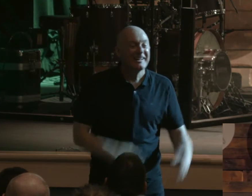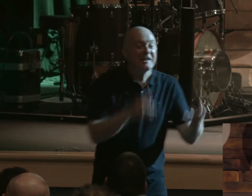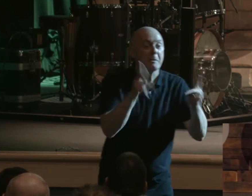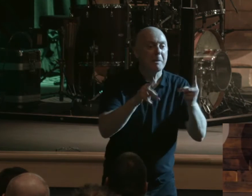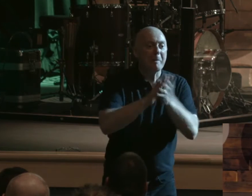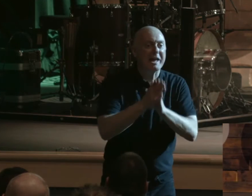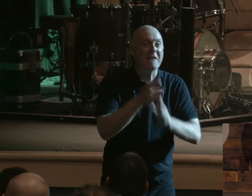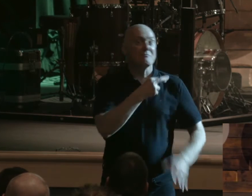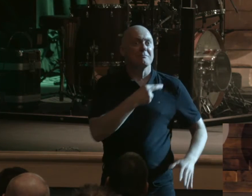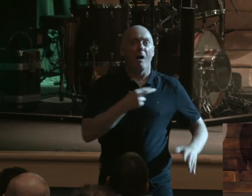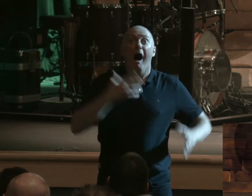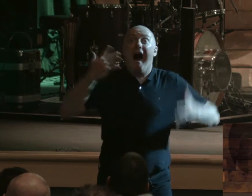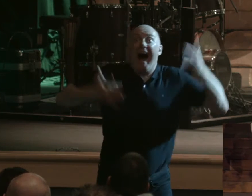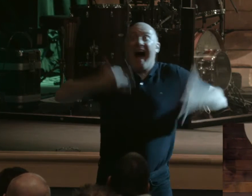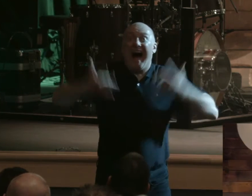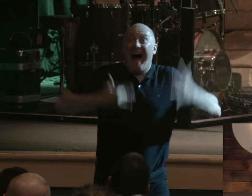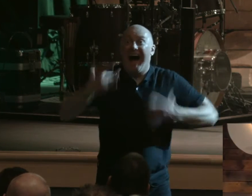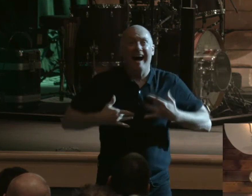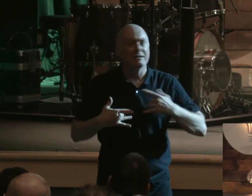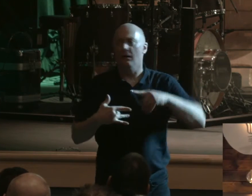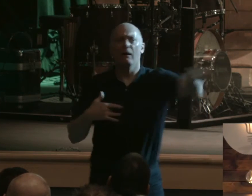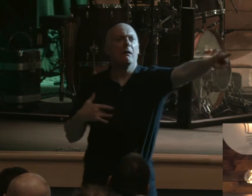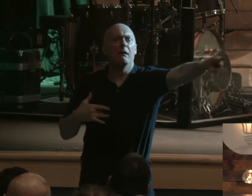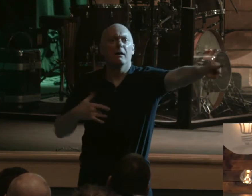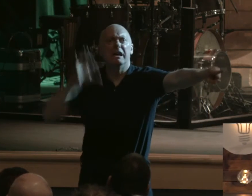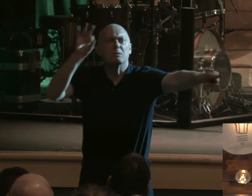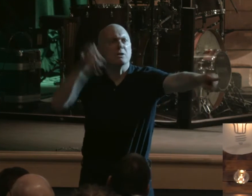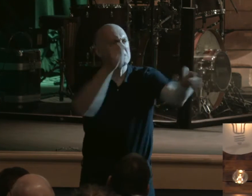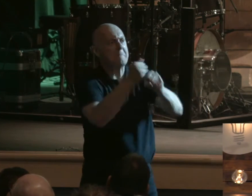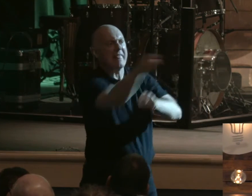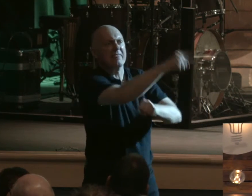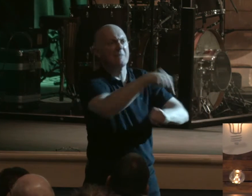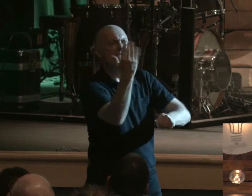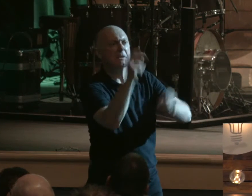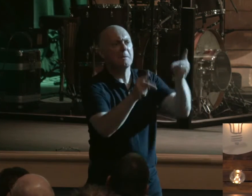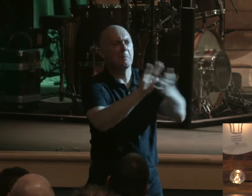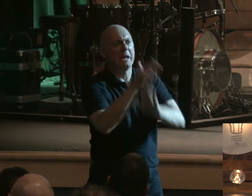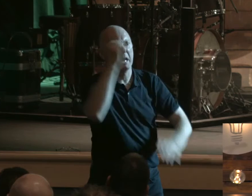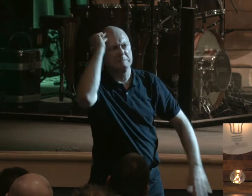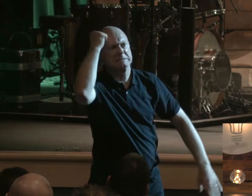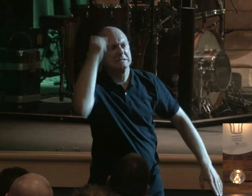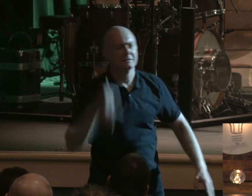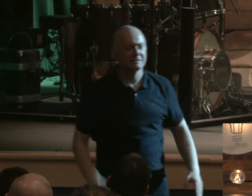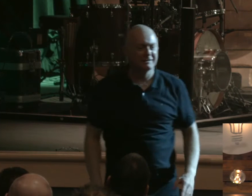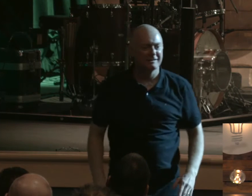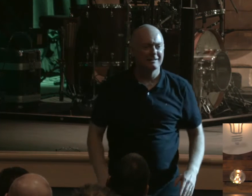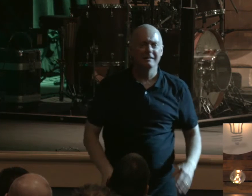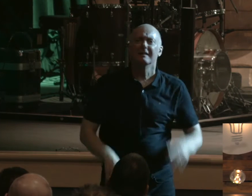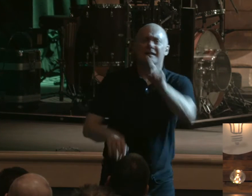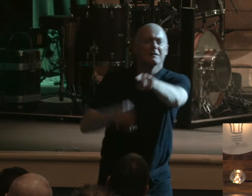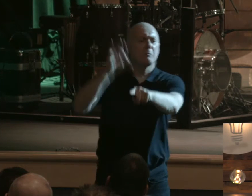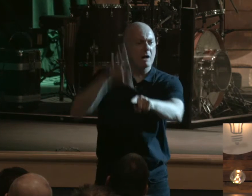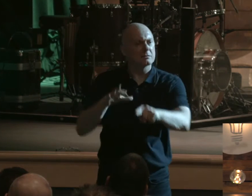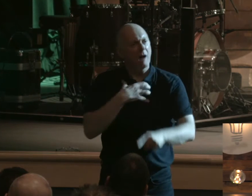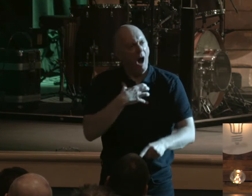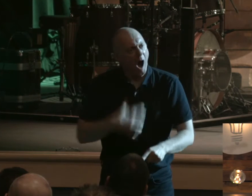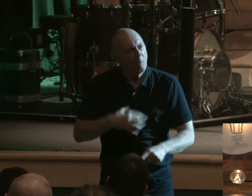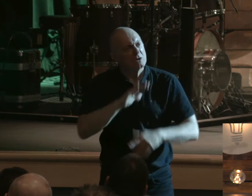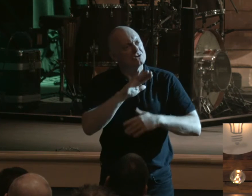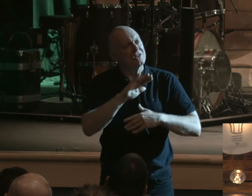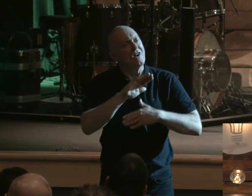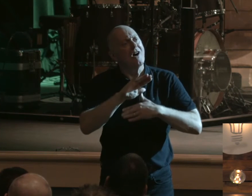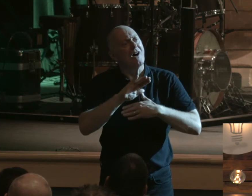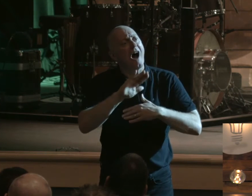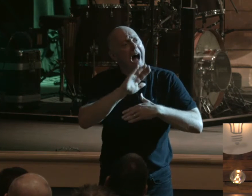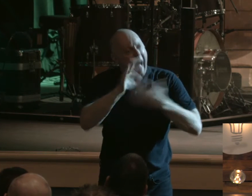Now, they complained to the bishop, and the bishop was a godly man, and the bishop said, I wish all clergy had this effect on people